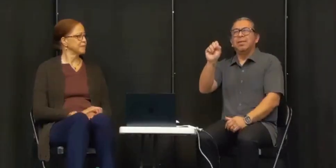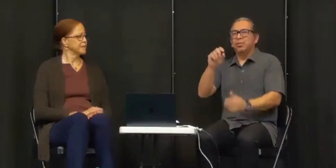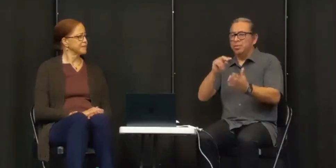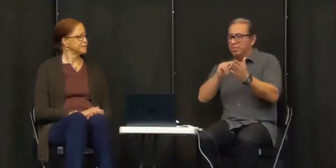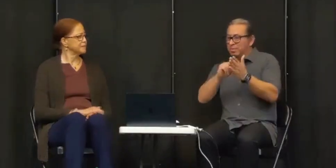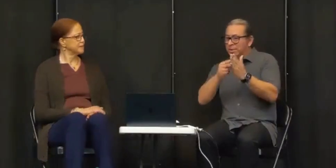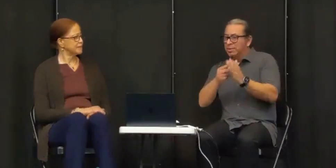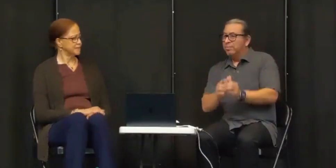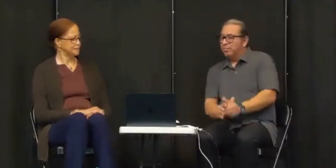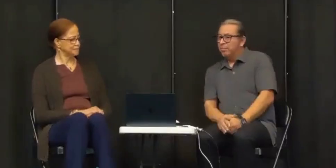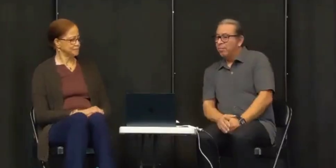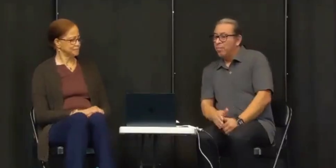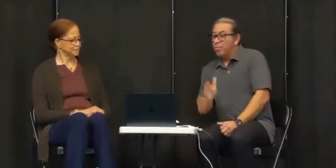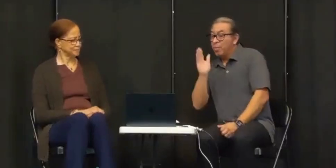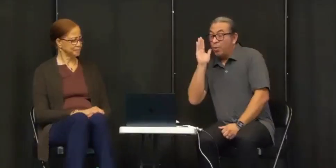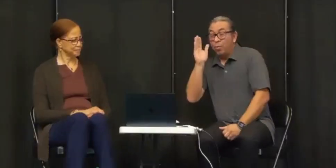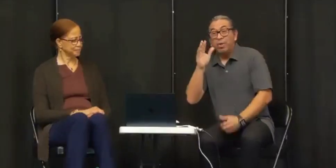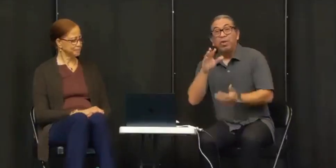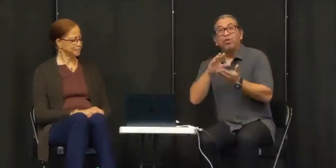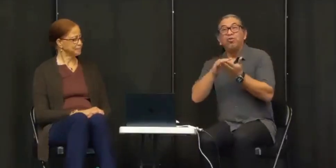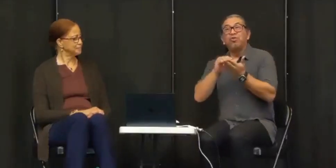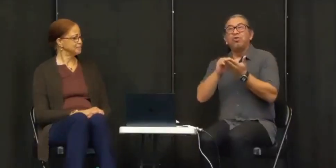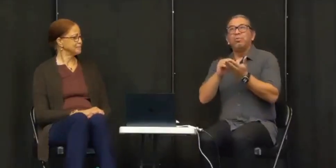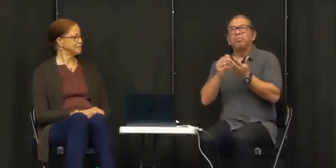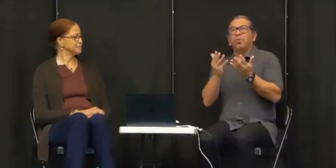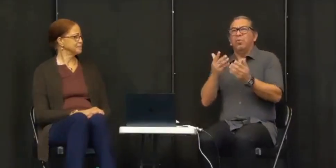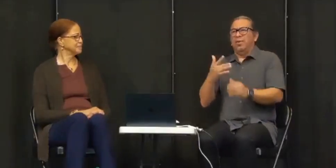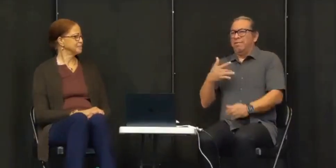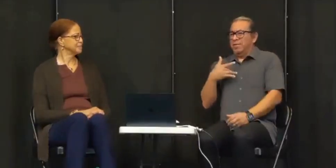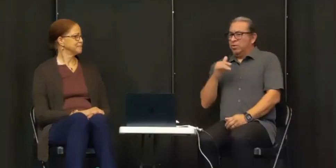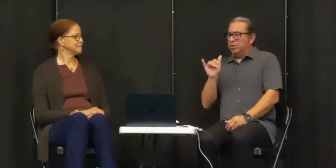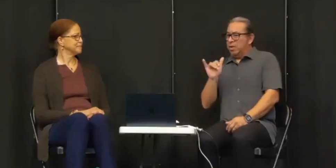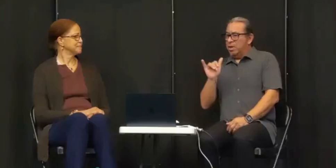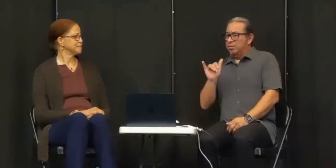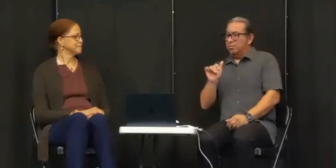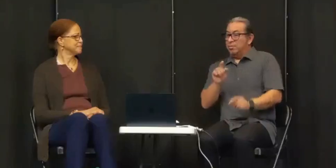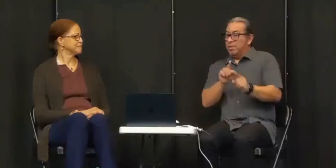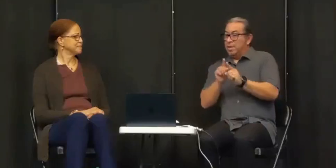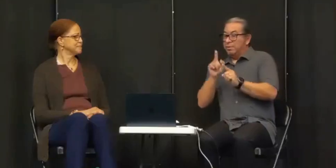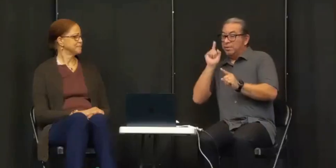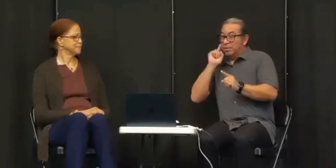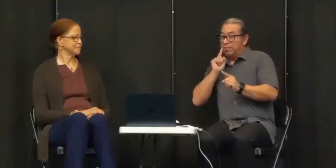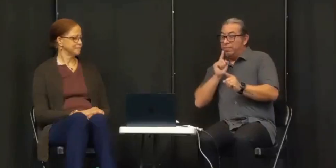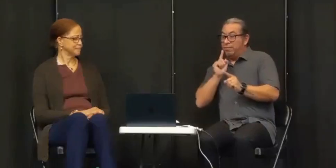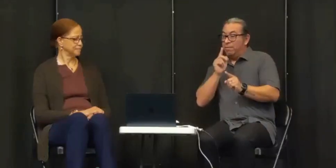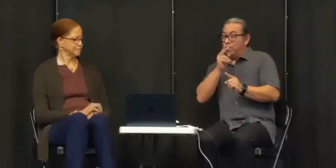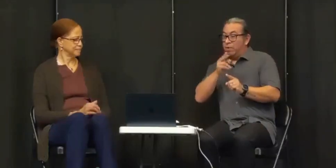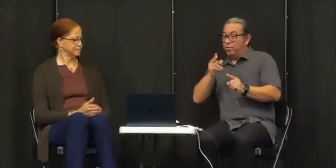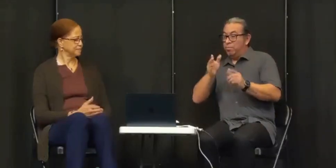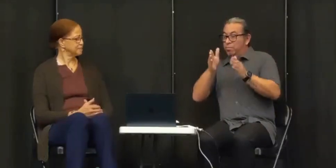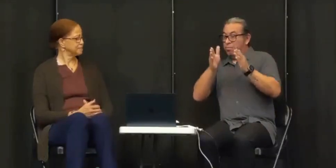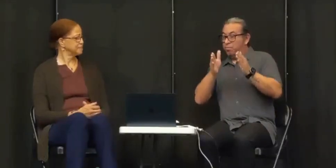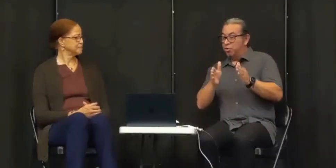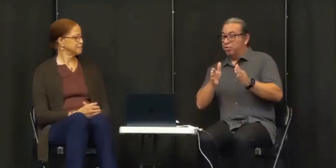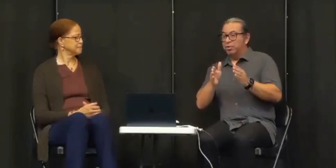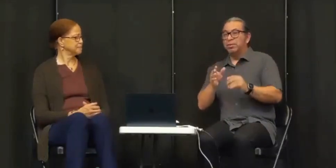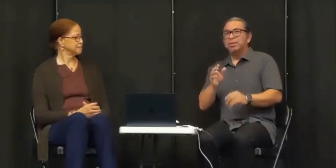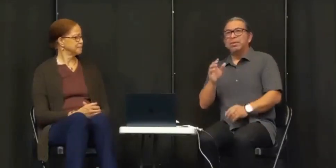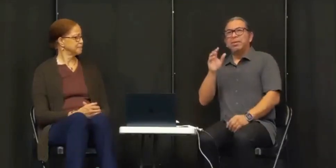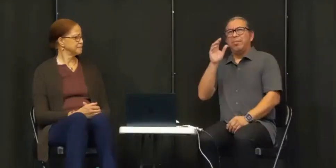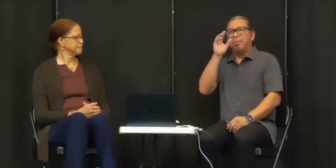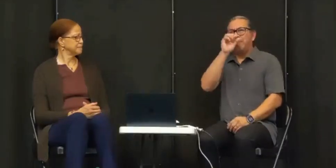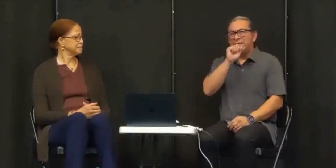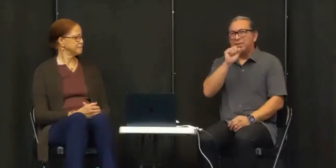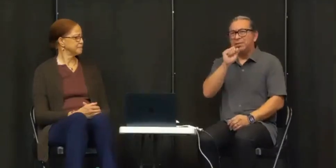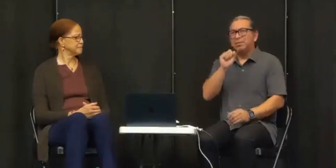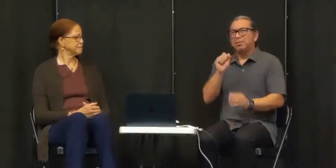we'll get in depth in part of dinner table syndrome and what we'll learn, what it feels like as a deaf and hard of hearing